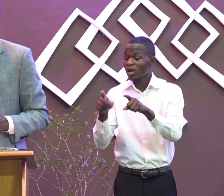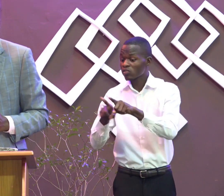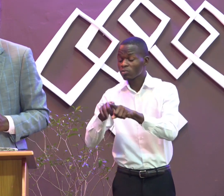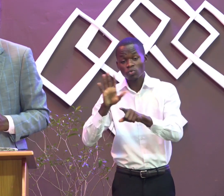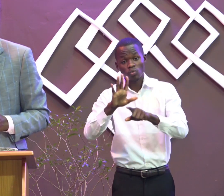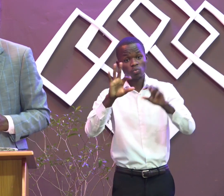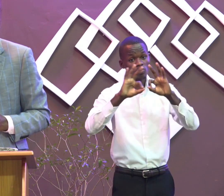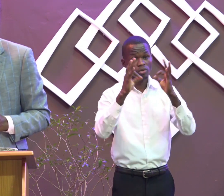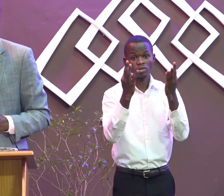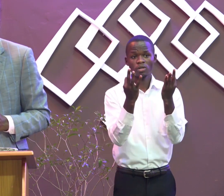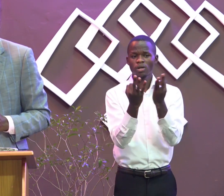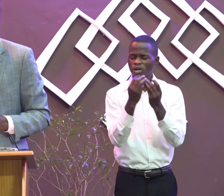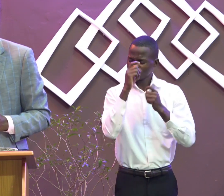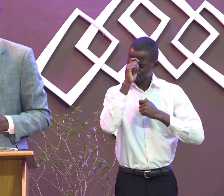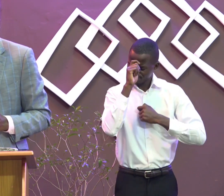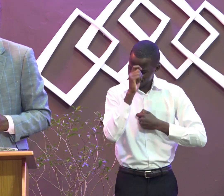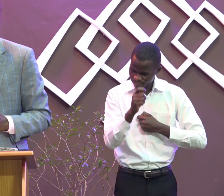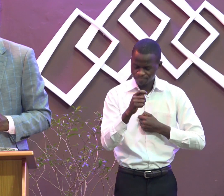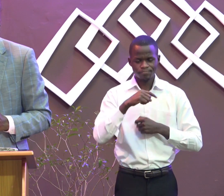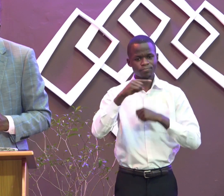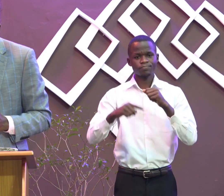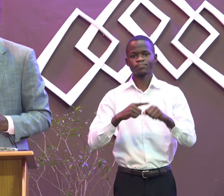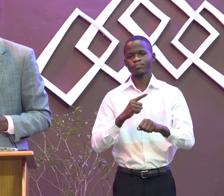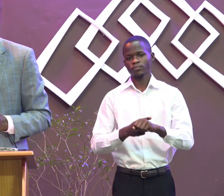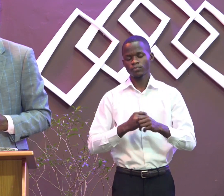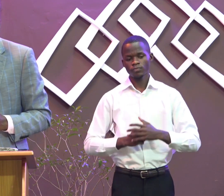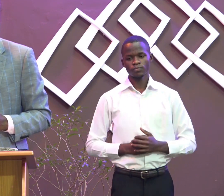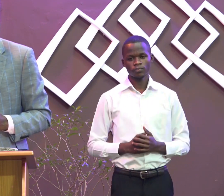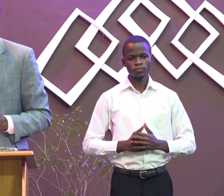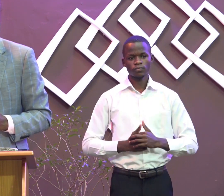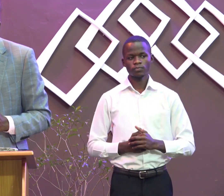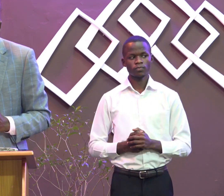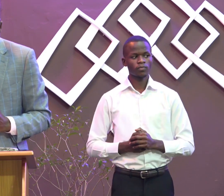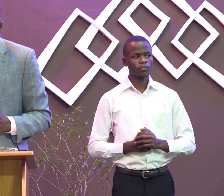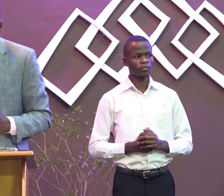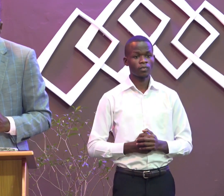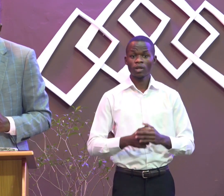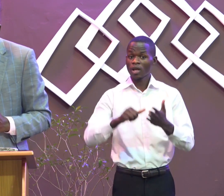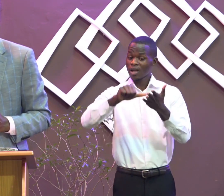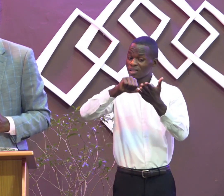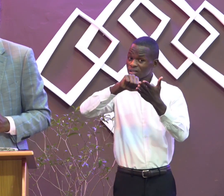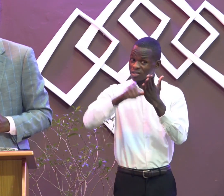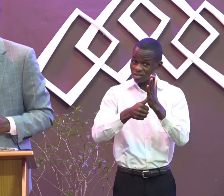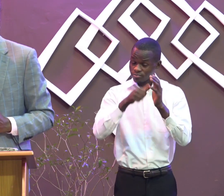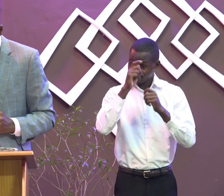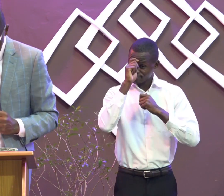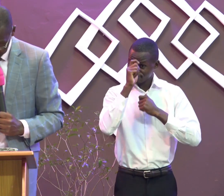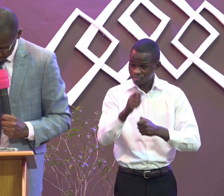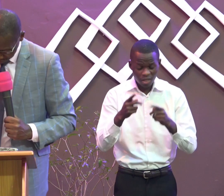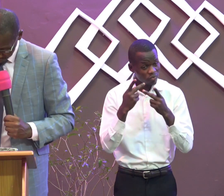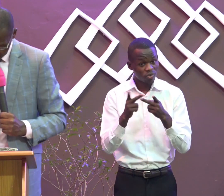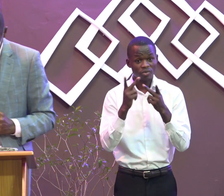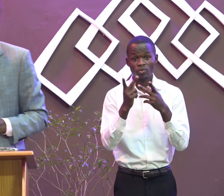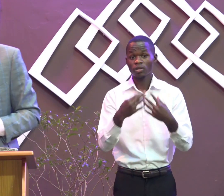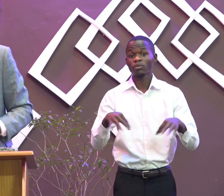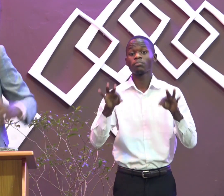It's not obedience only here in church, but even at your workplace, even at your home. Ensonga y'okugonda nsonga nkulu nnyo. The issue